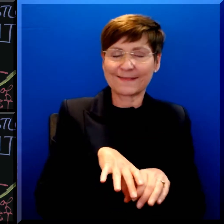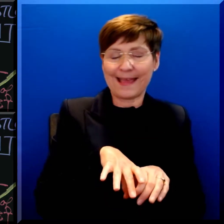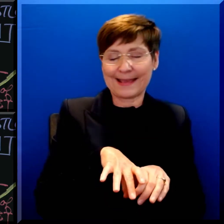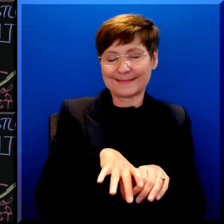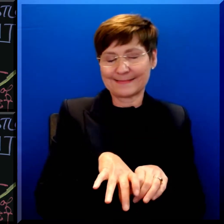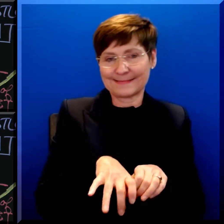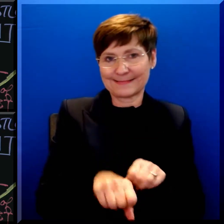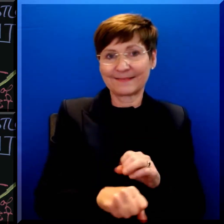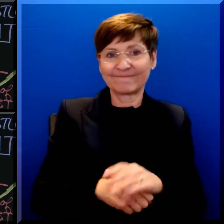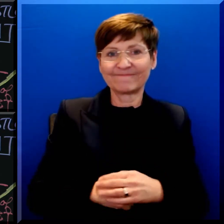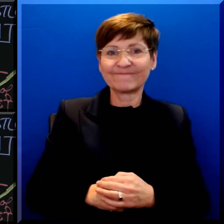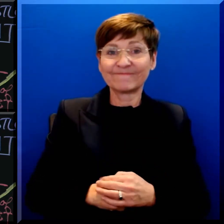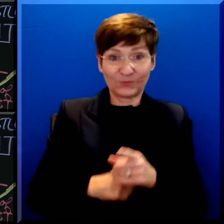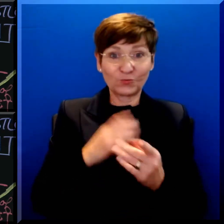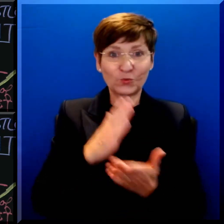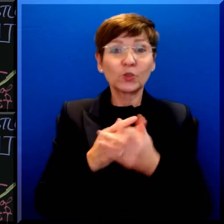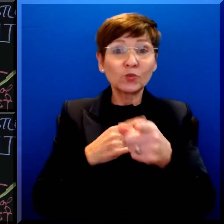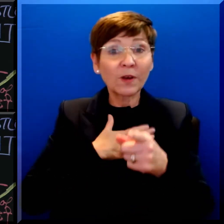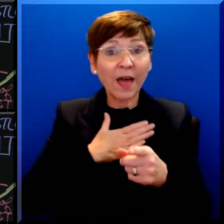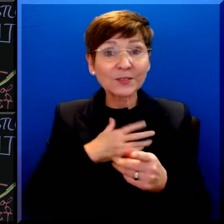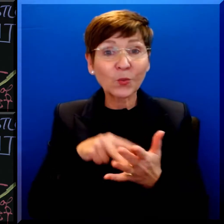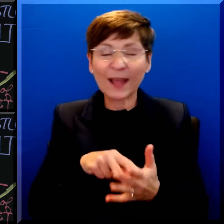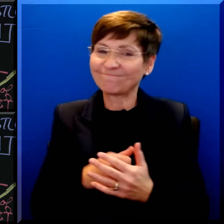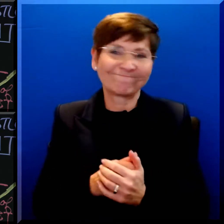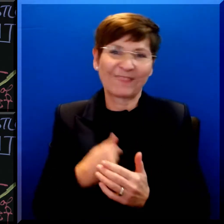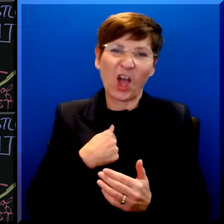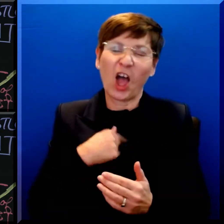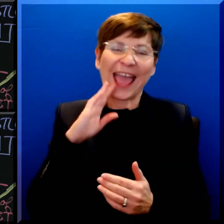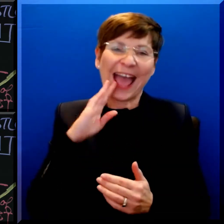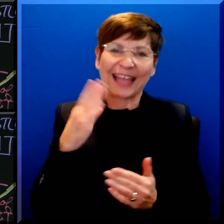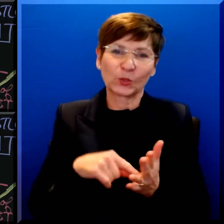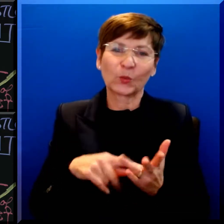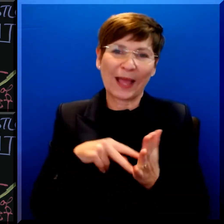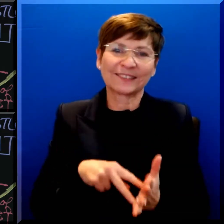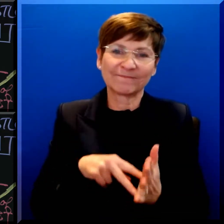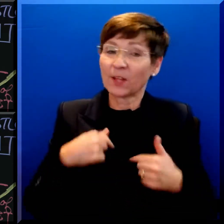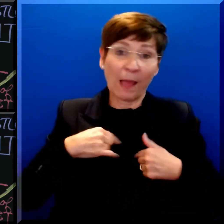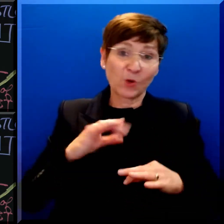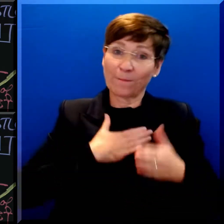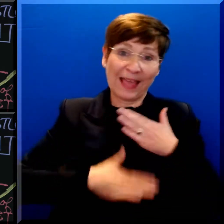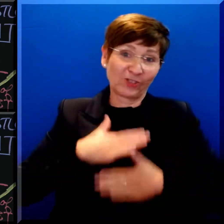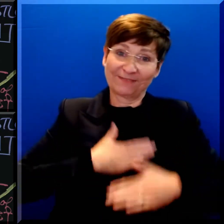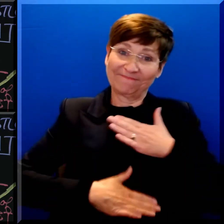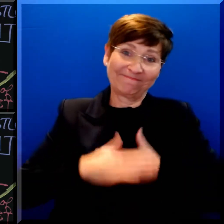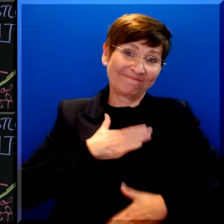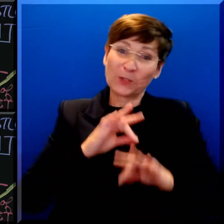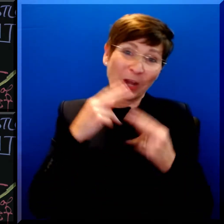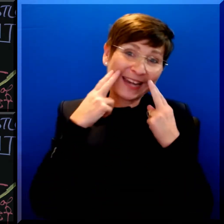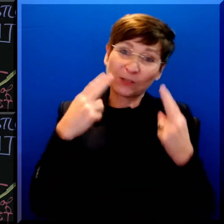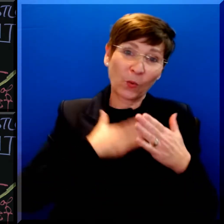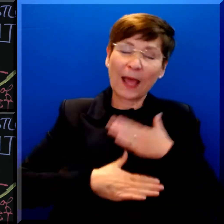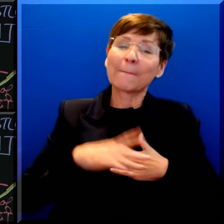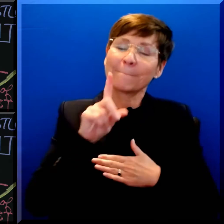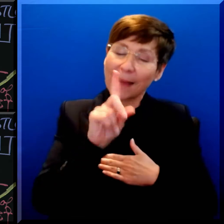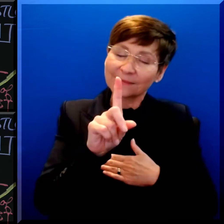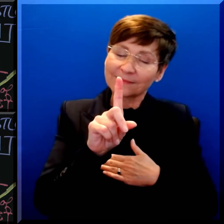do. Anybody else hate to wait? Type it in the chat if you hate to wait. I hate to wait. It's okay. Patience is not one of my natural spiritual gifts, but